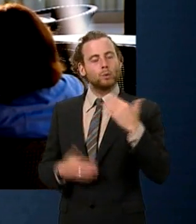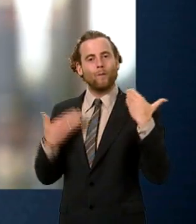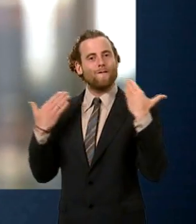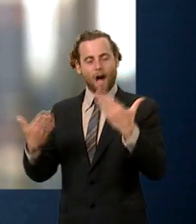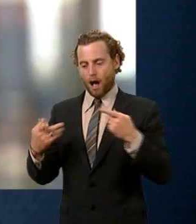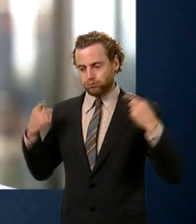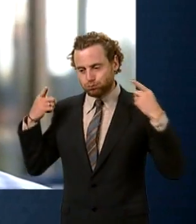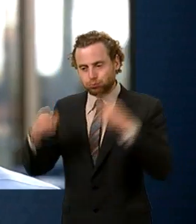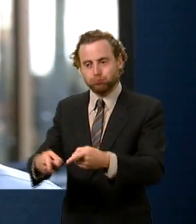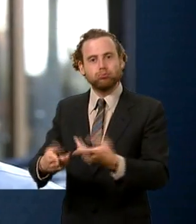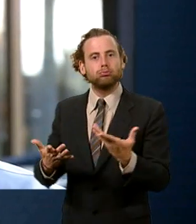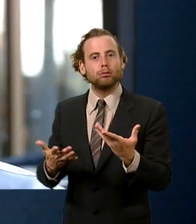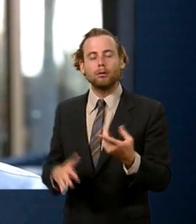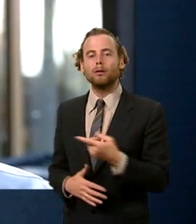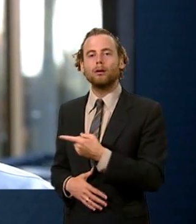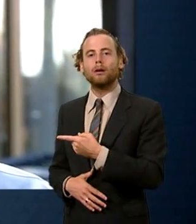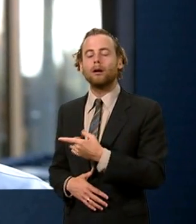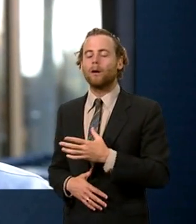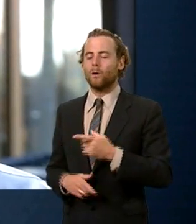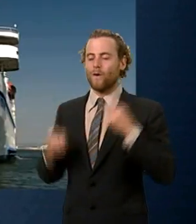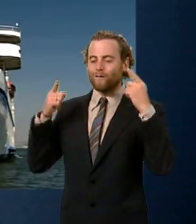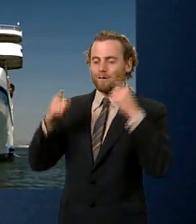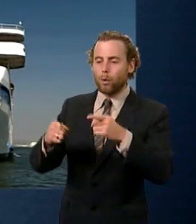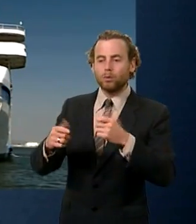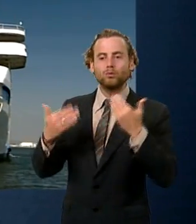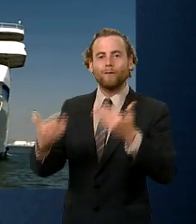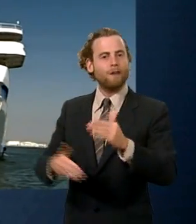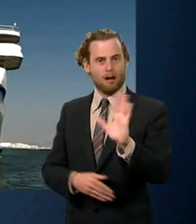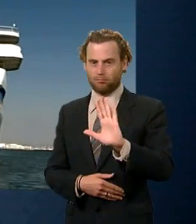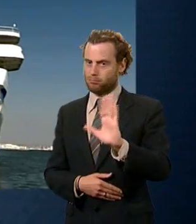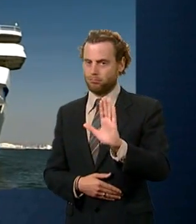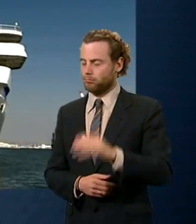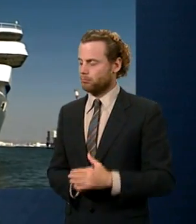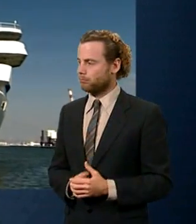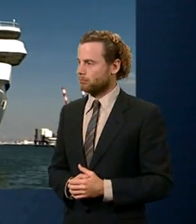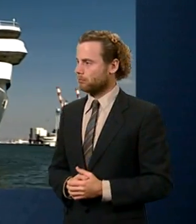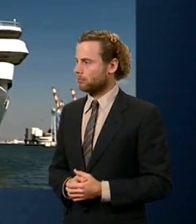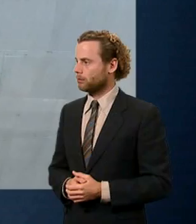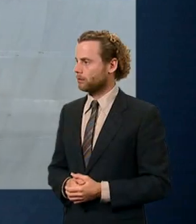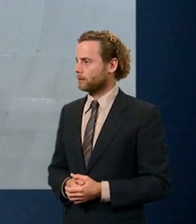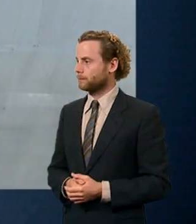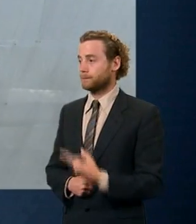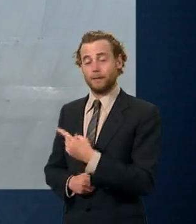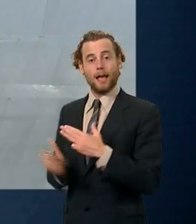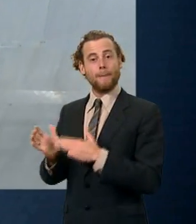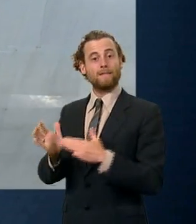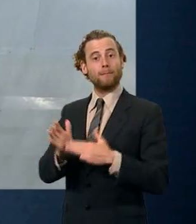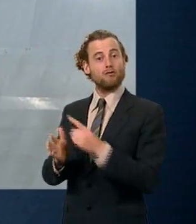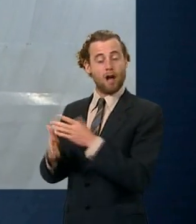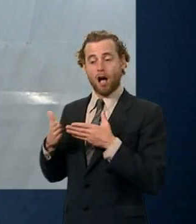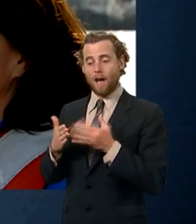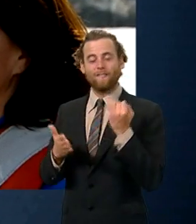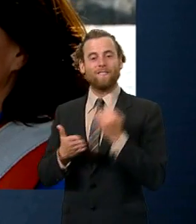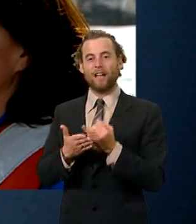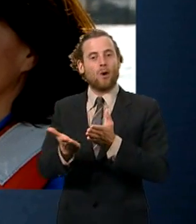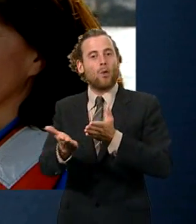disproportionate force. I don't think that the force was excessive. The Mavi Marmara didn't break the blockade of